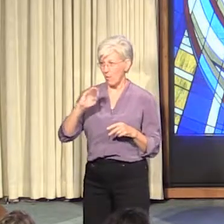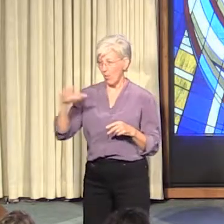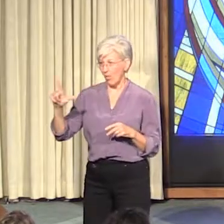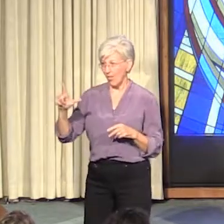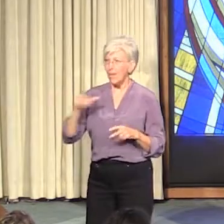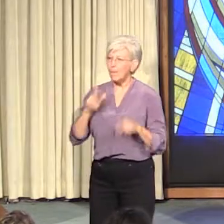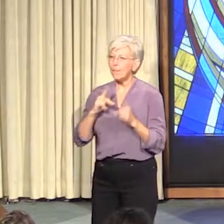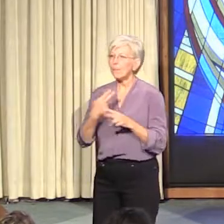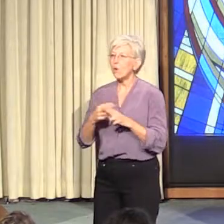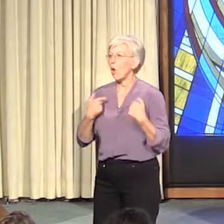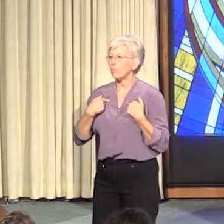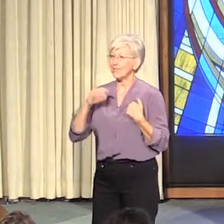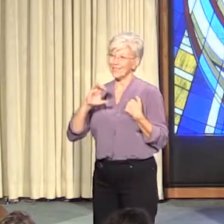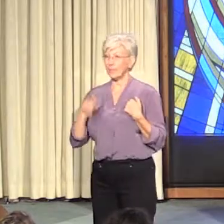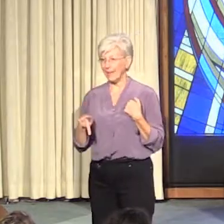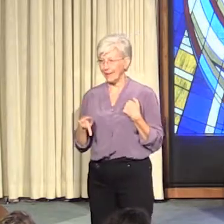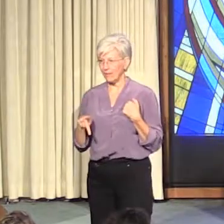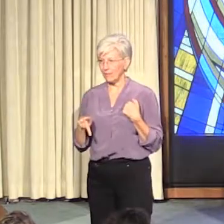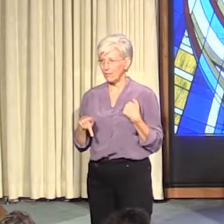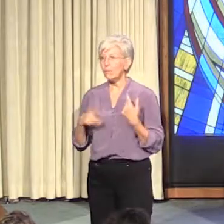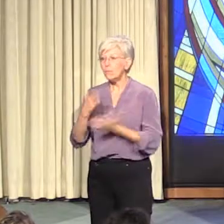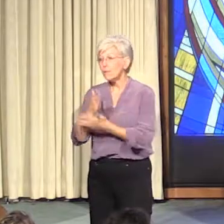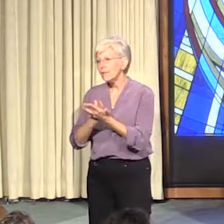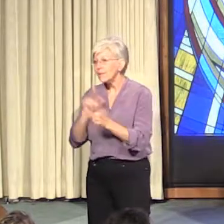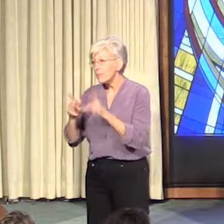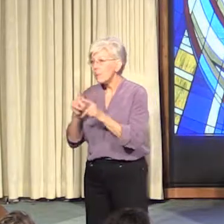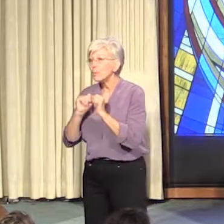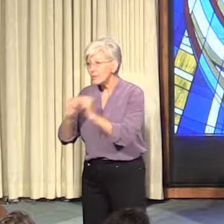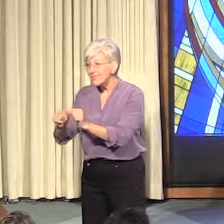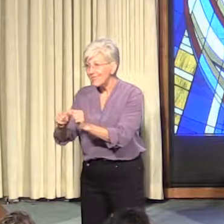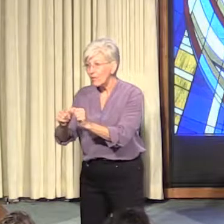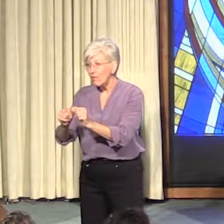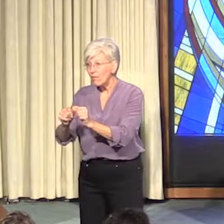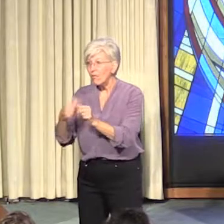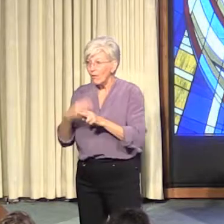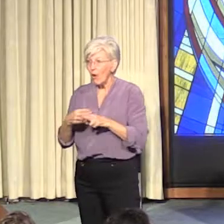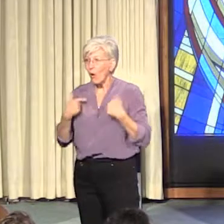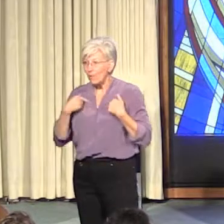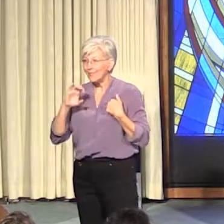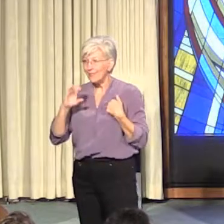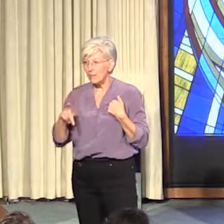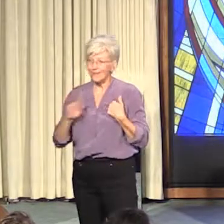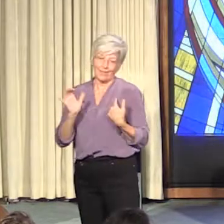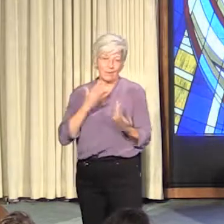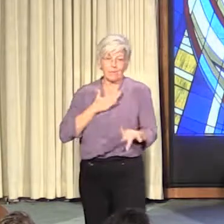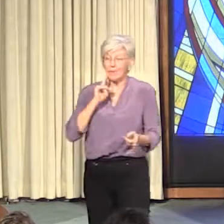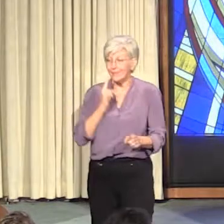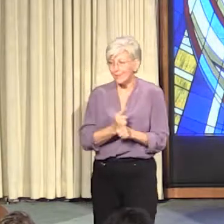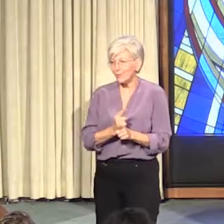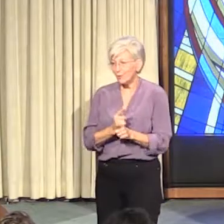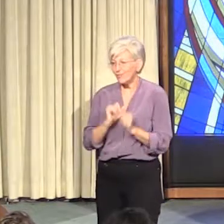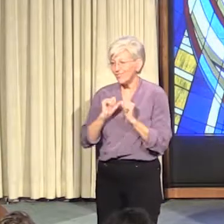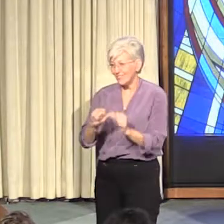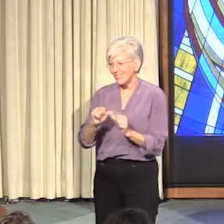people still do. They've known me for 30, 40 years. Like my sister still calls me CP.